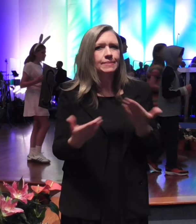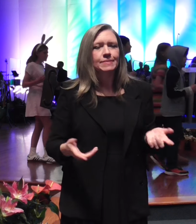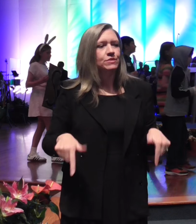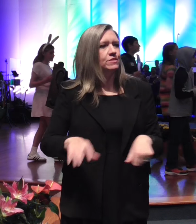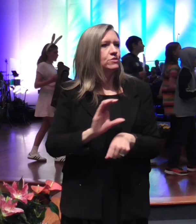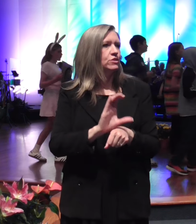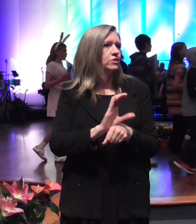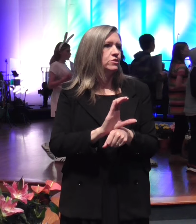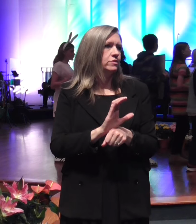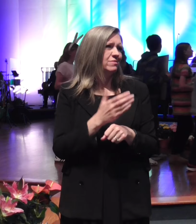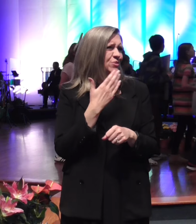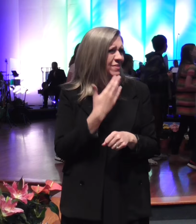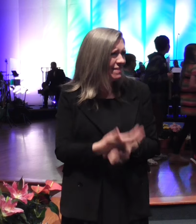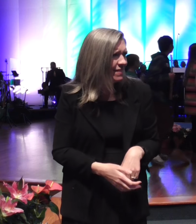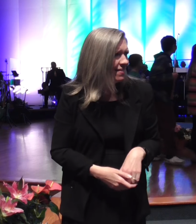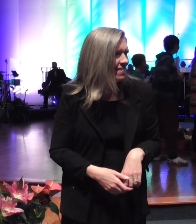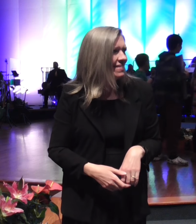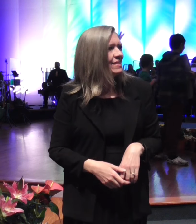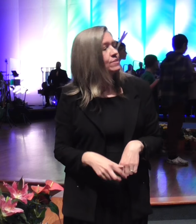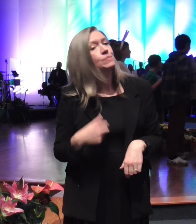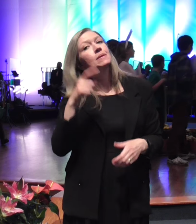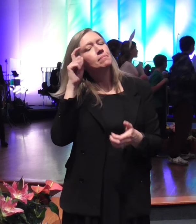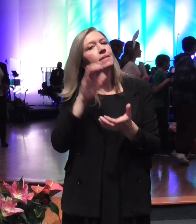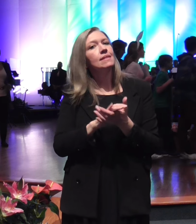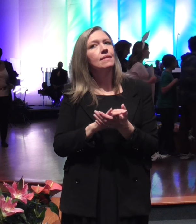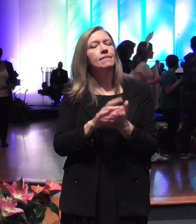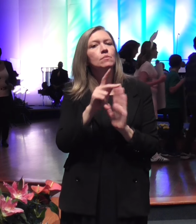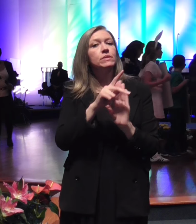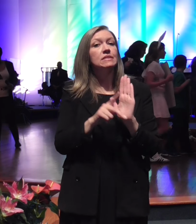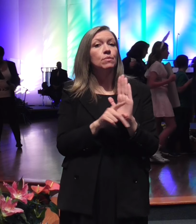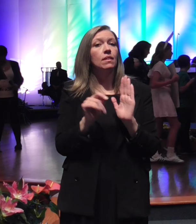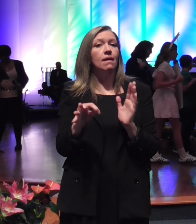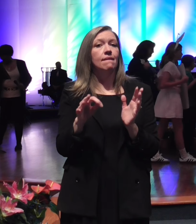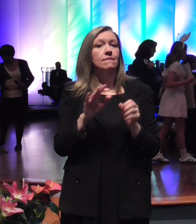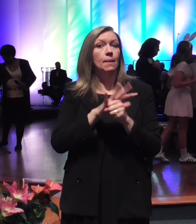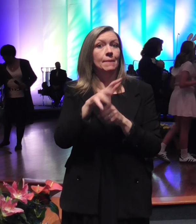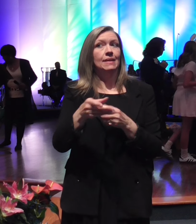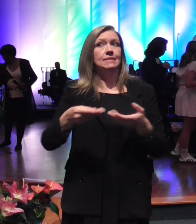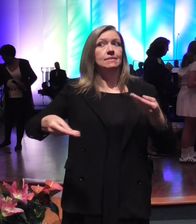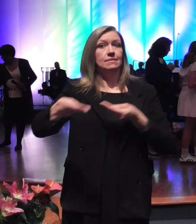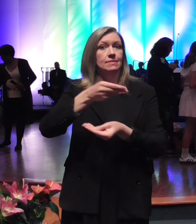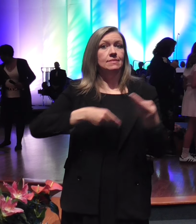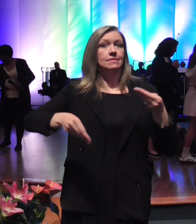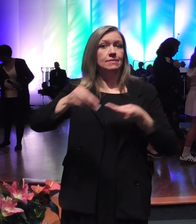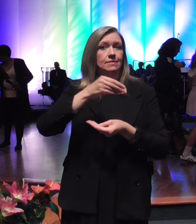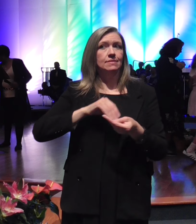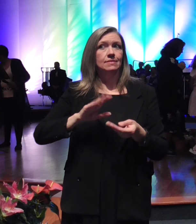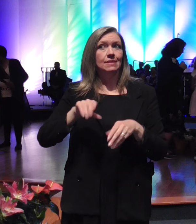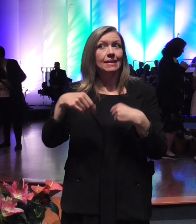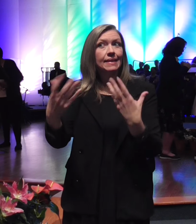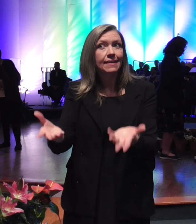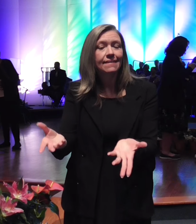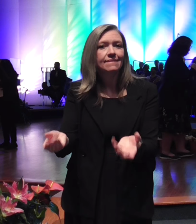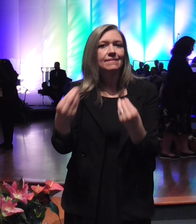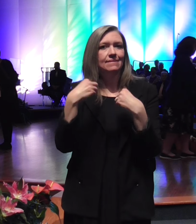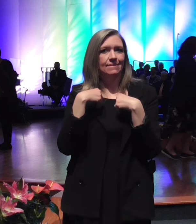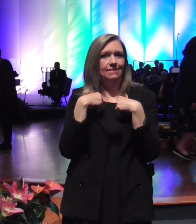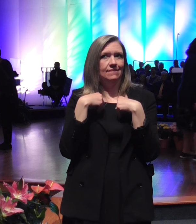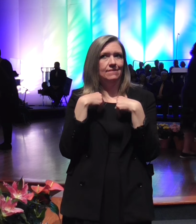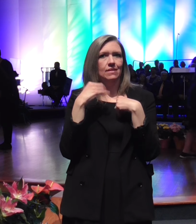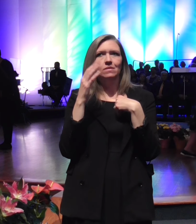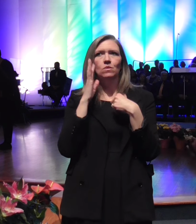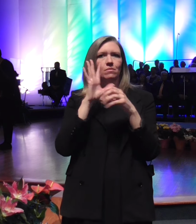grateful. And what we believe here is in the principle of abundance, that as we give, that good returns to us, pressed down